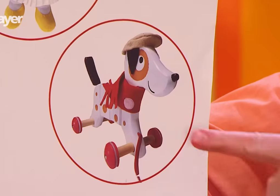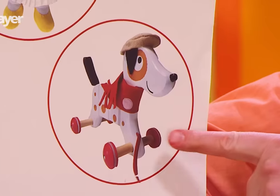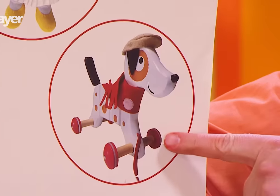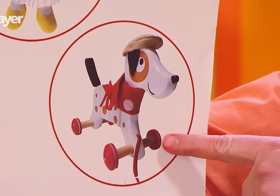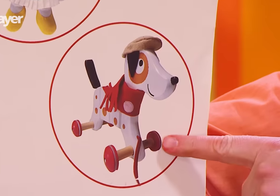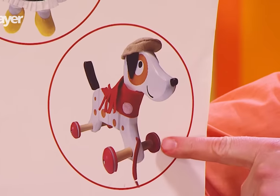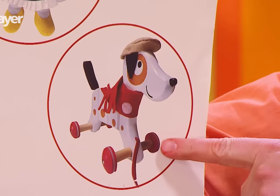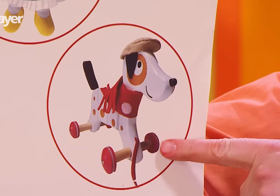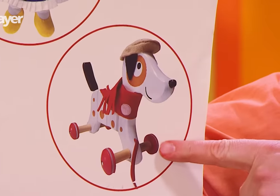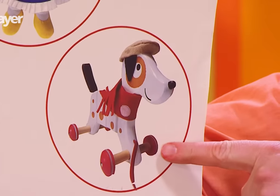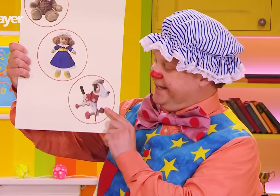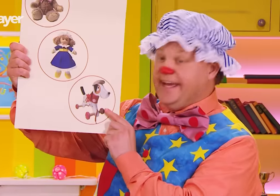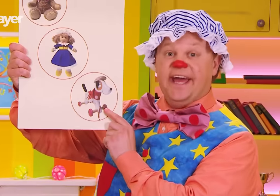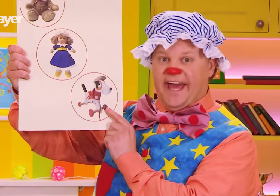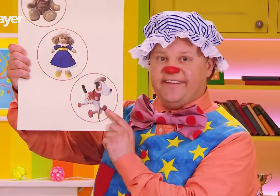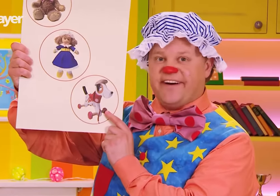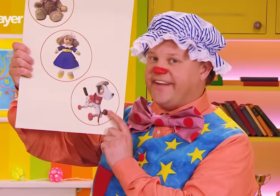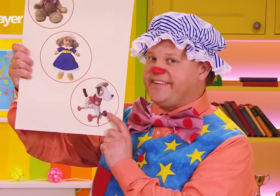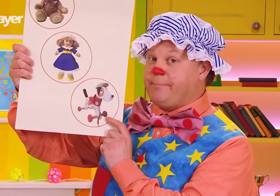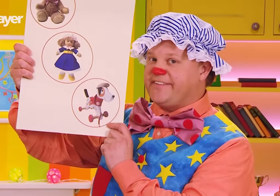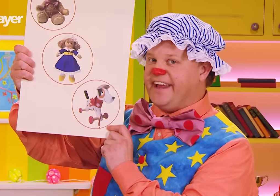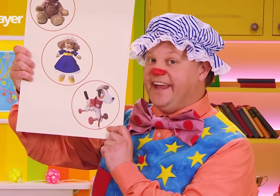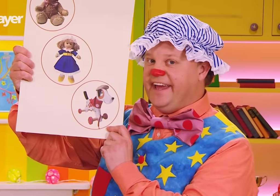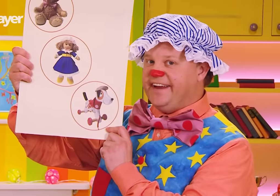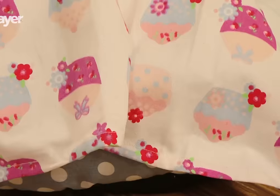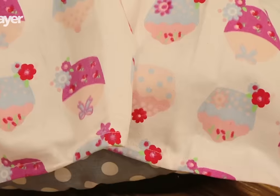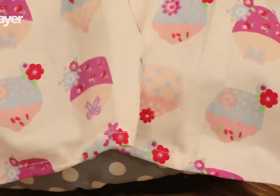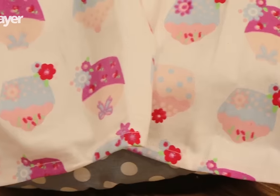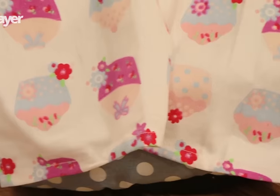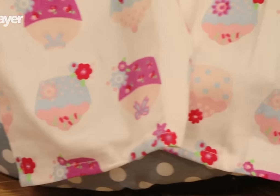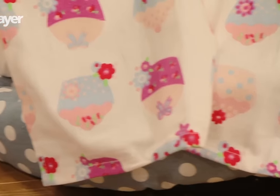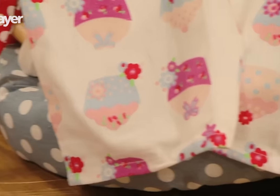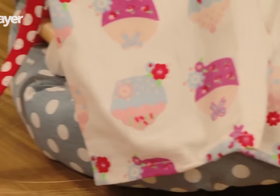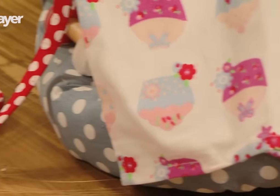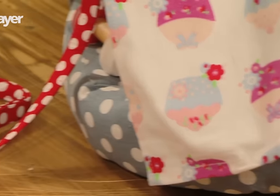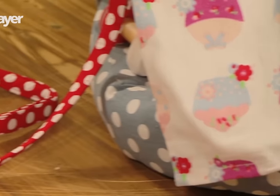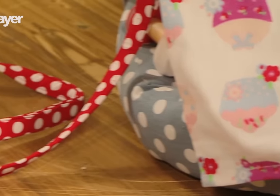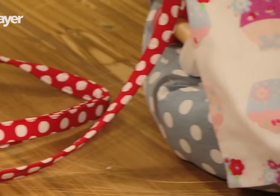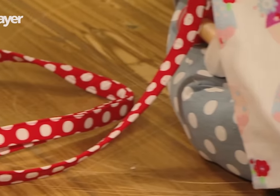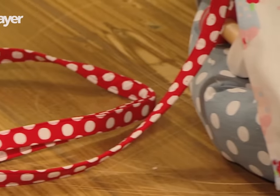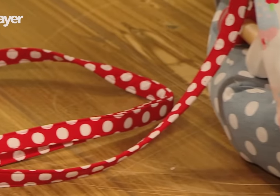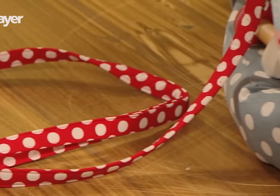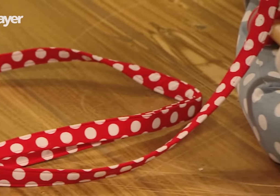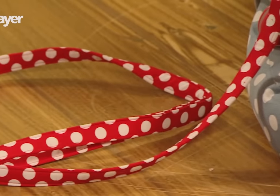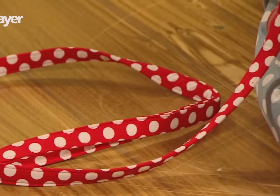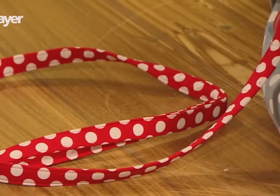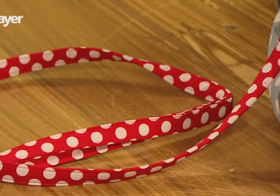the puppy. He's got a spotty lead. Look, Mr. Tumble. Wait.